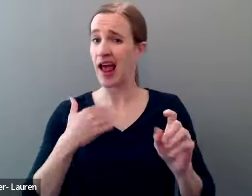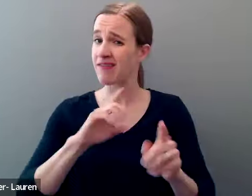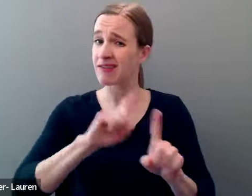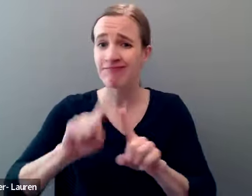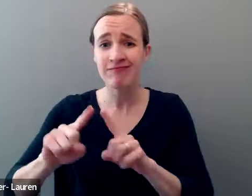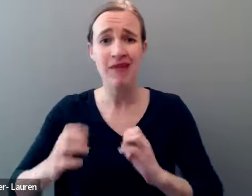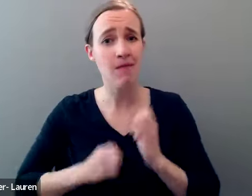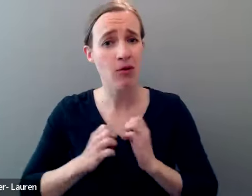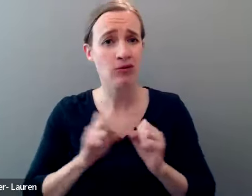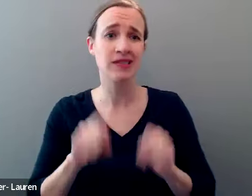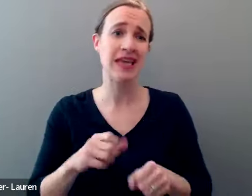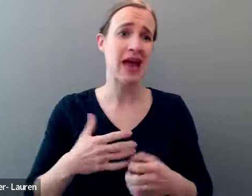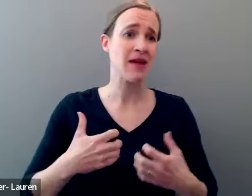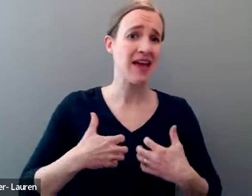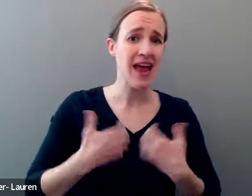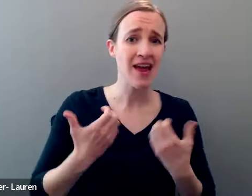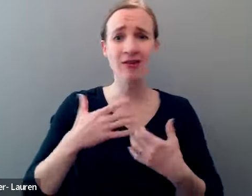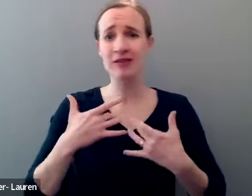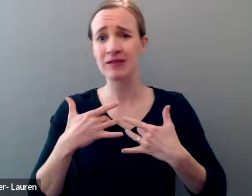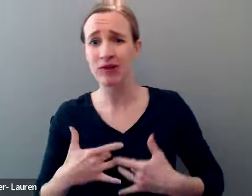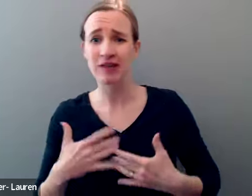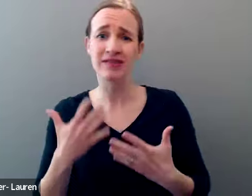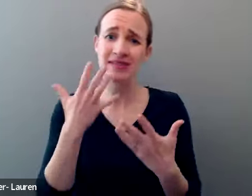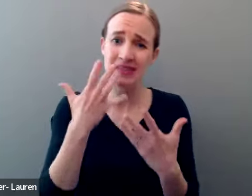experience anger, depression, sadness,